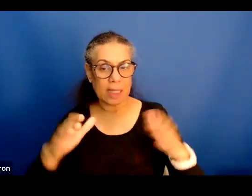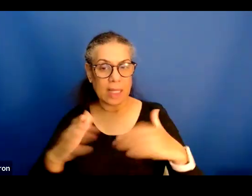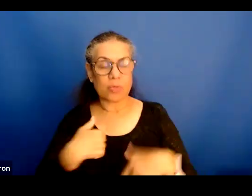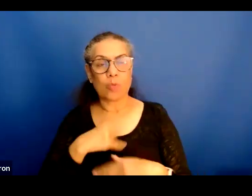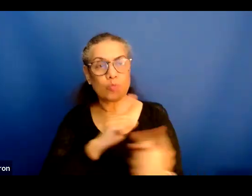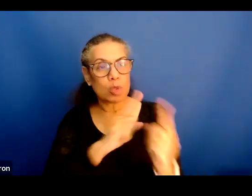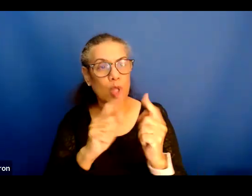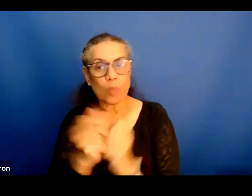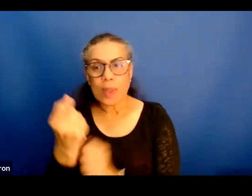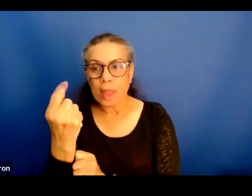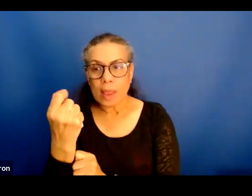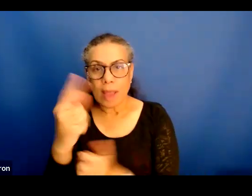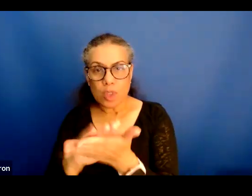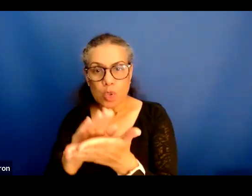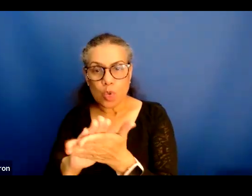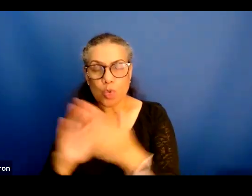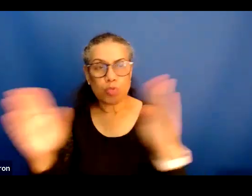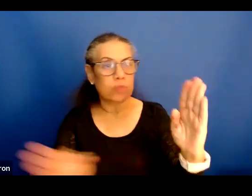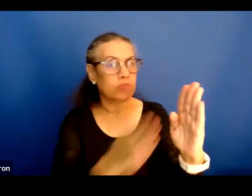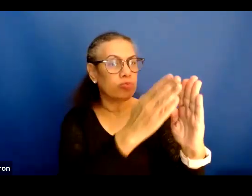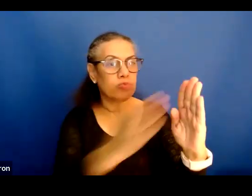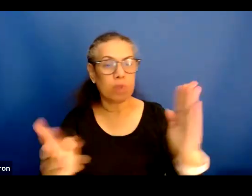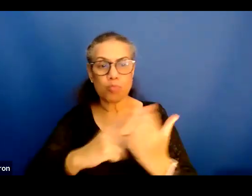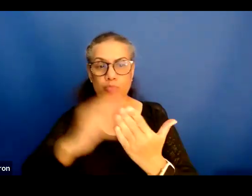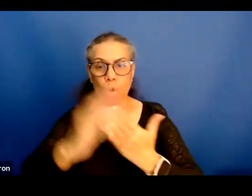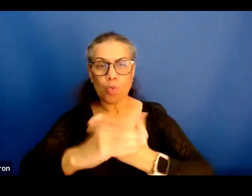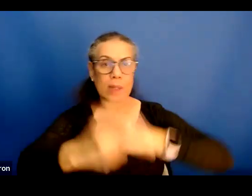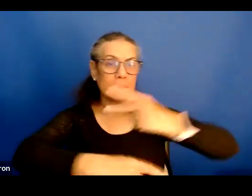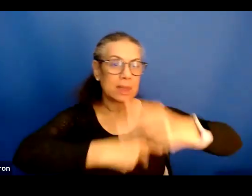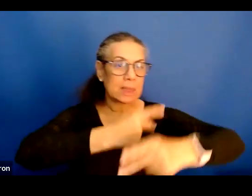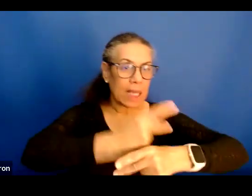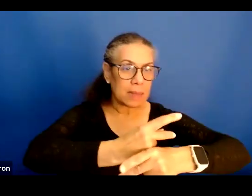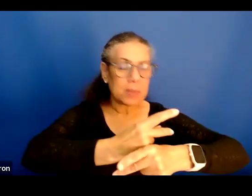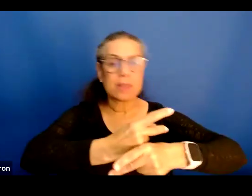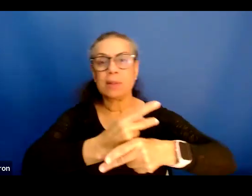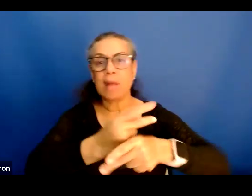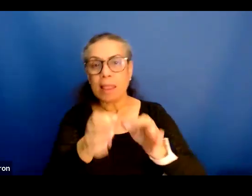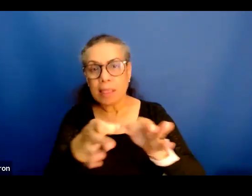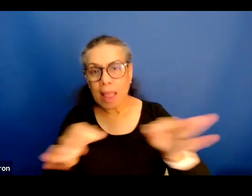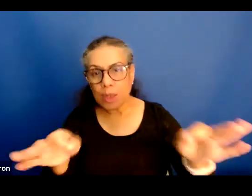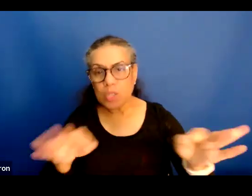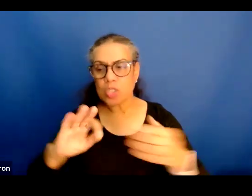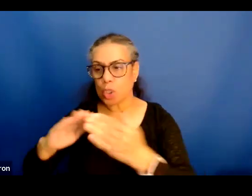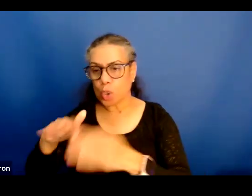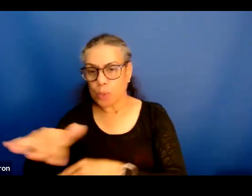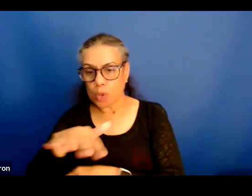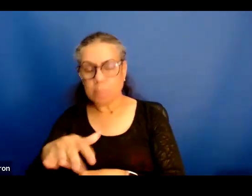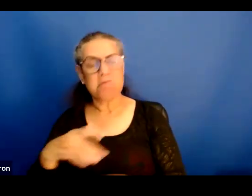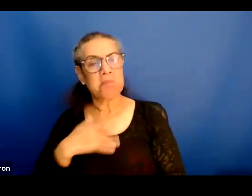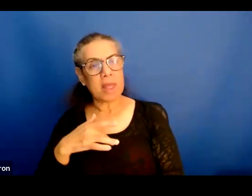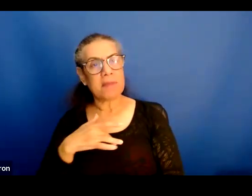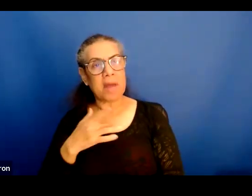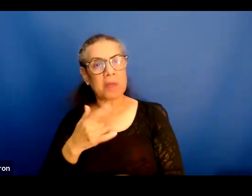schools spanning the range of program types, languages, and neighborhoods. Educators felt district leaders